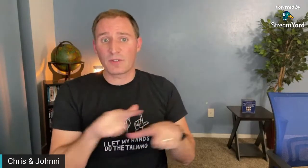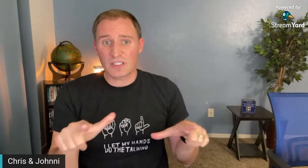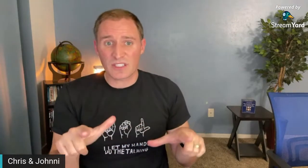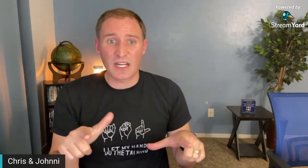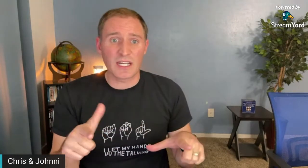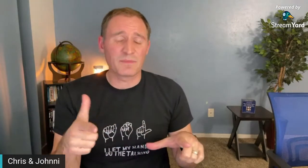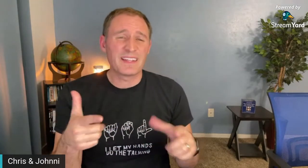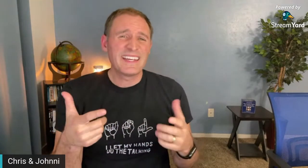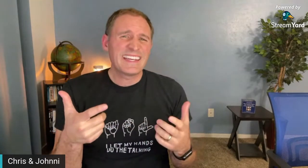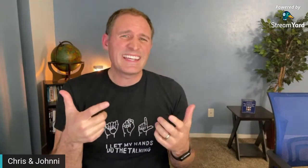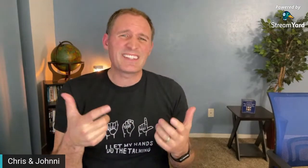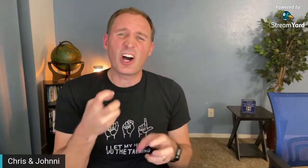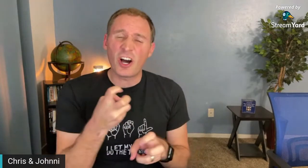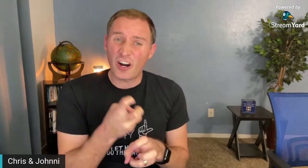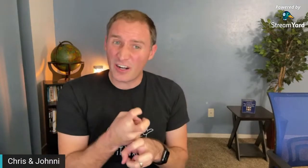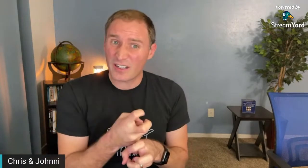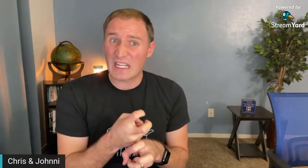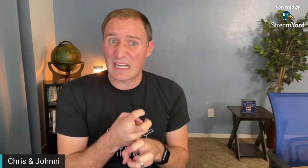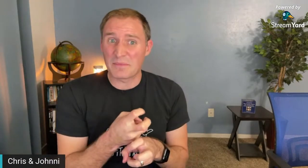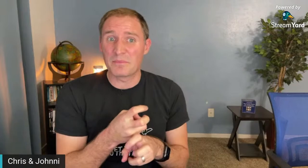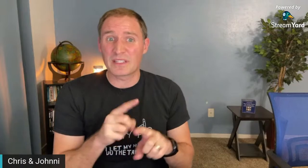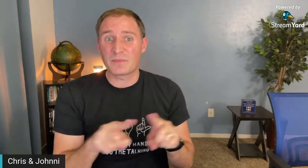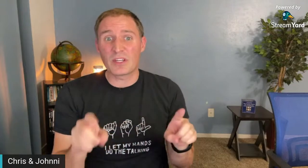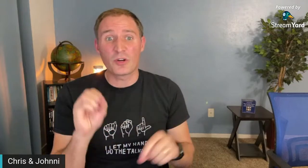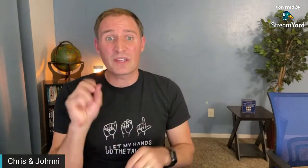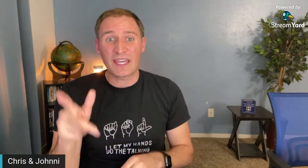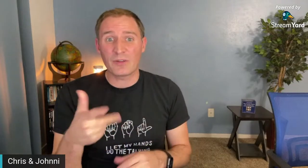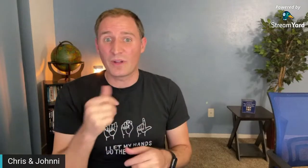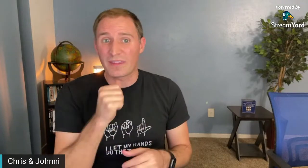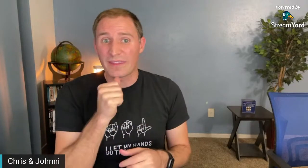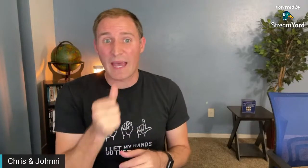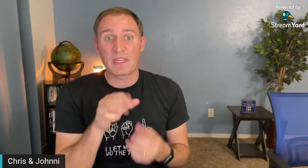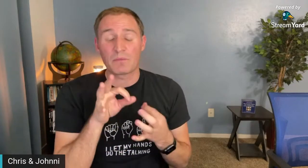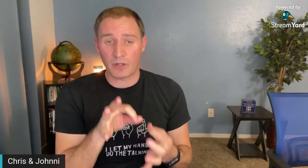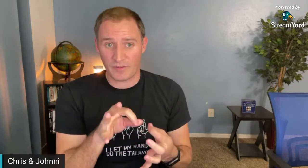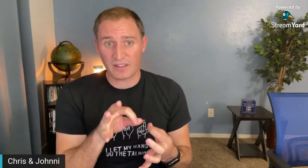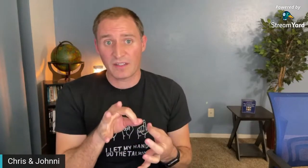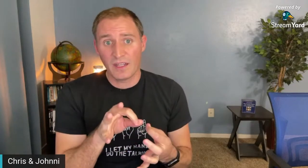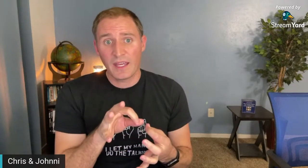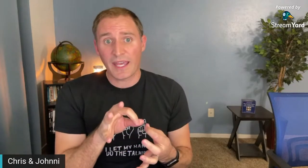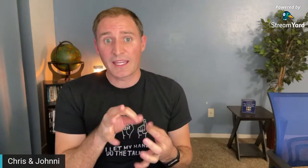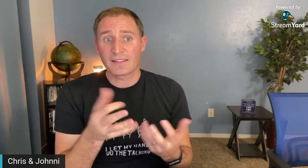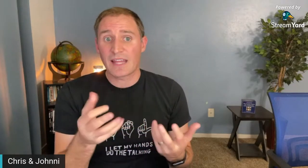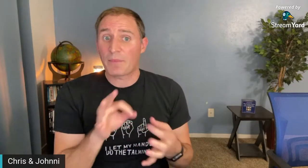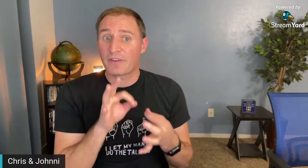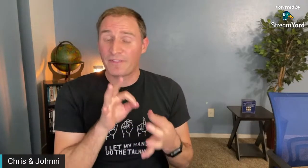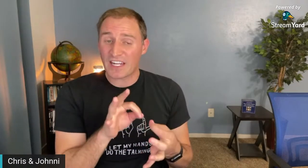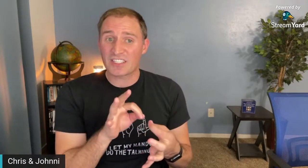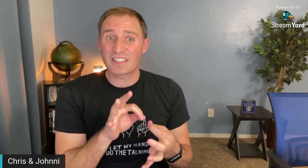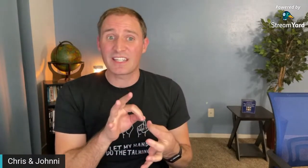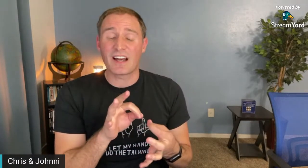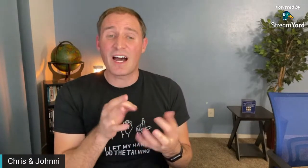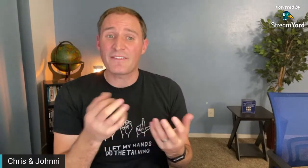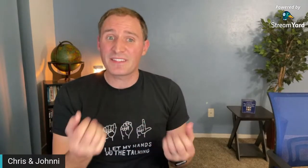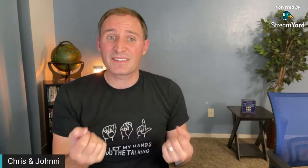language, it's hard, but to be okay with not being perfect. And that perfection can